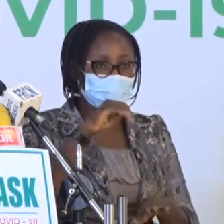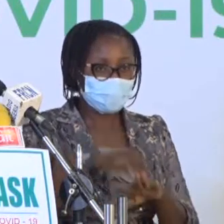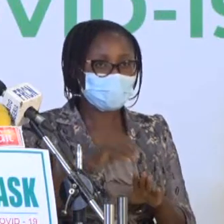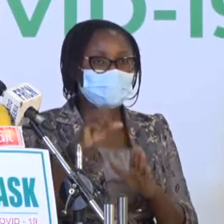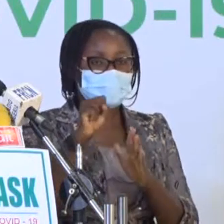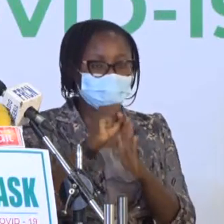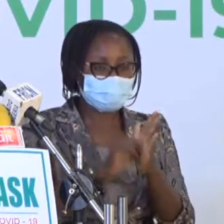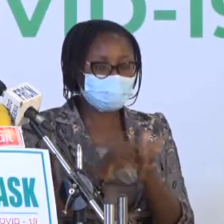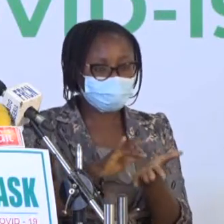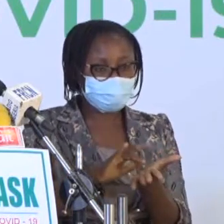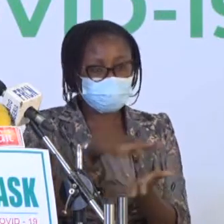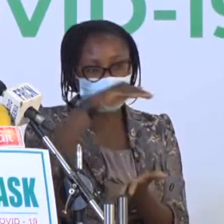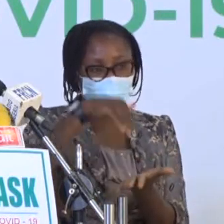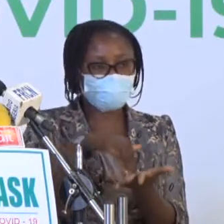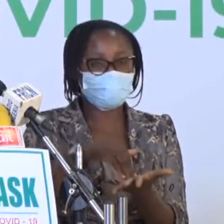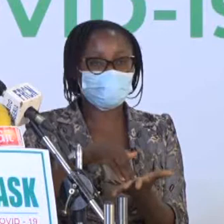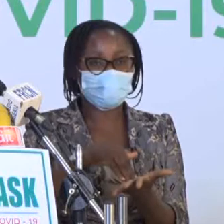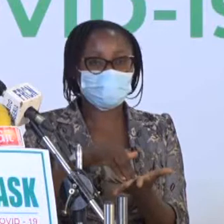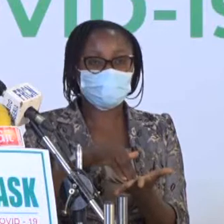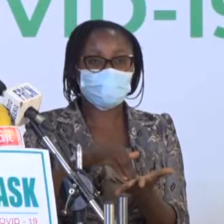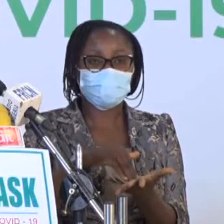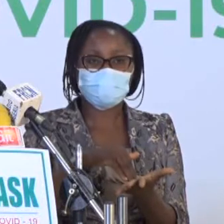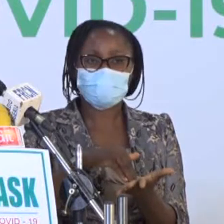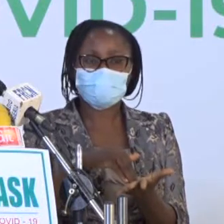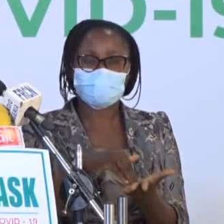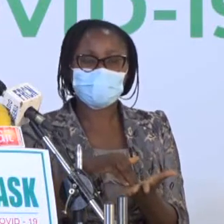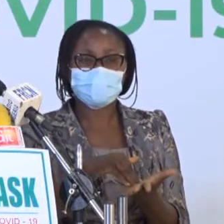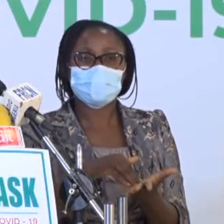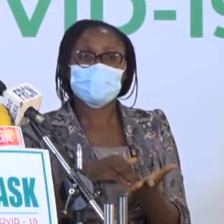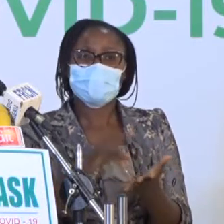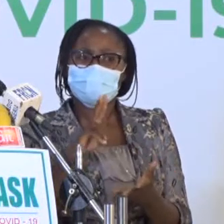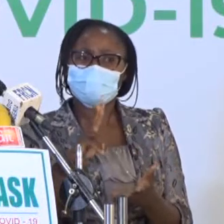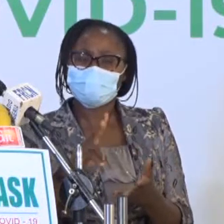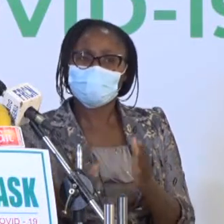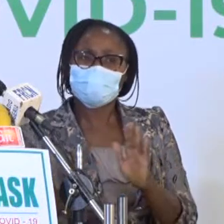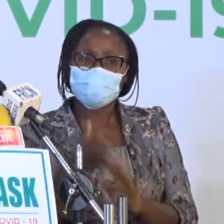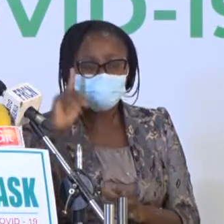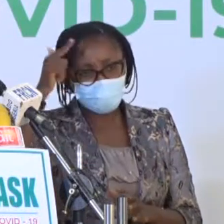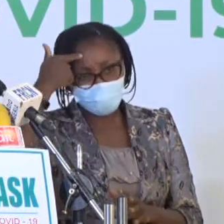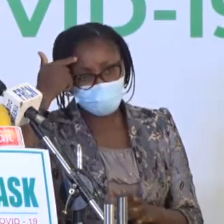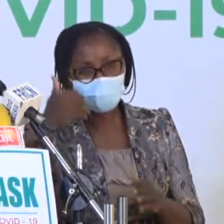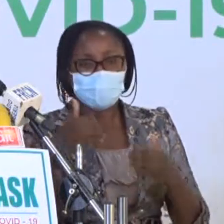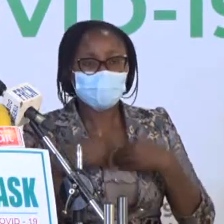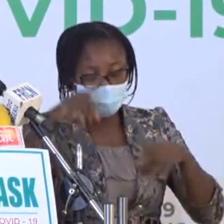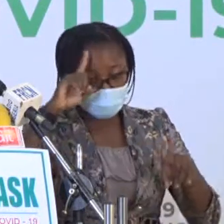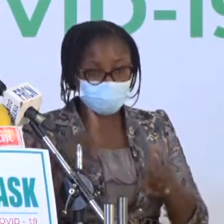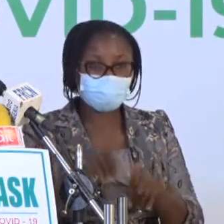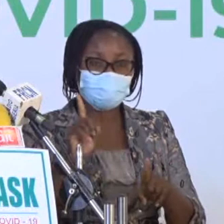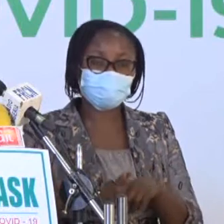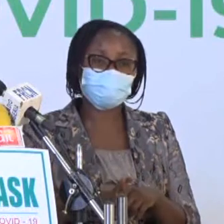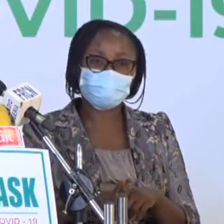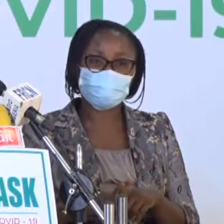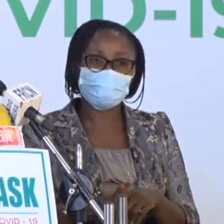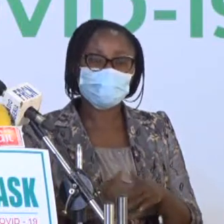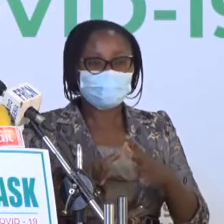treatment centers. Barring any prevailing local conditions, most governors have agreed to flag off